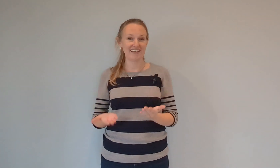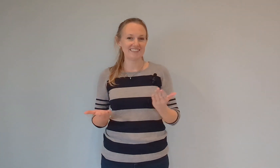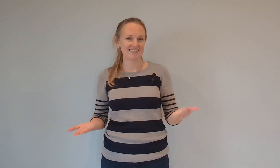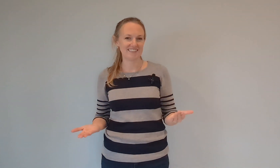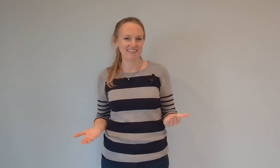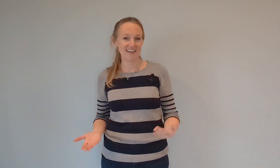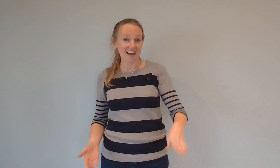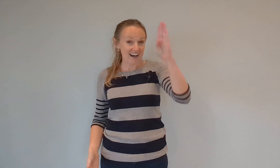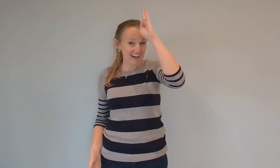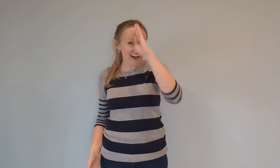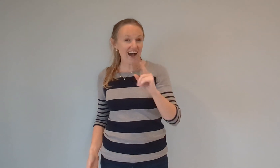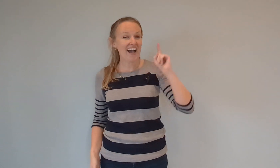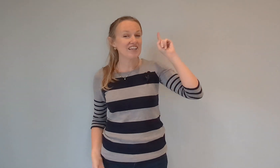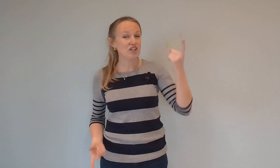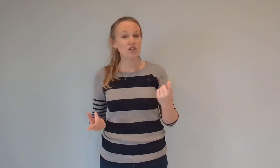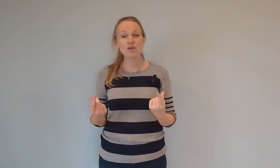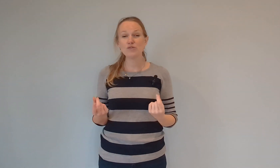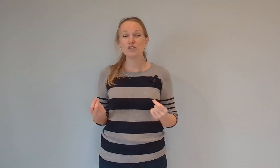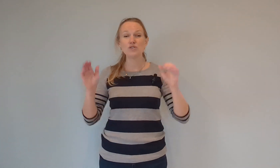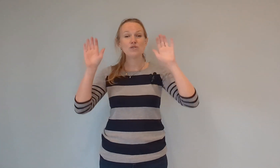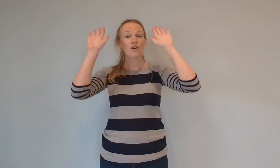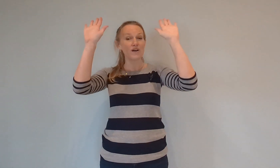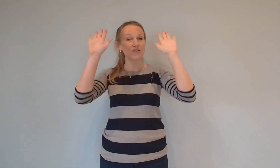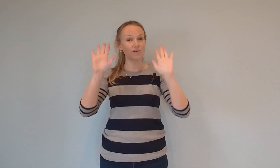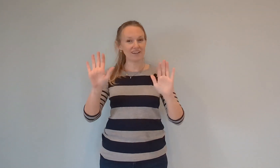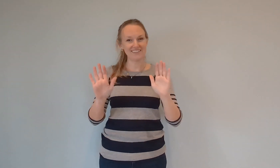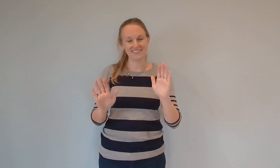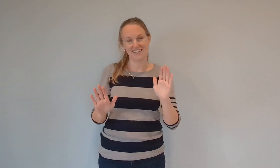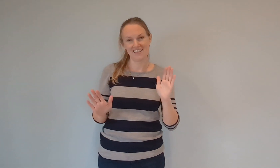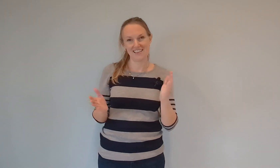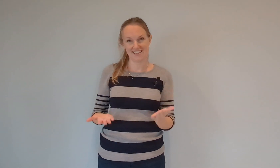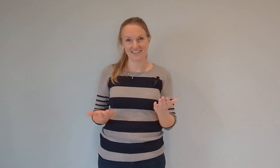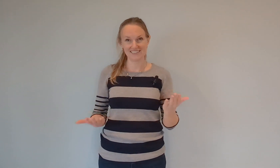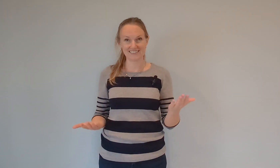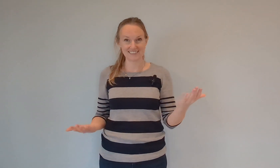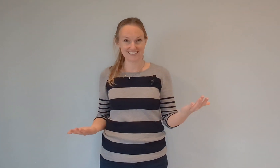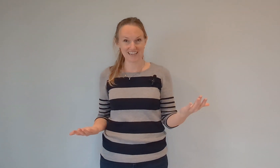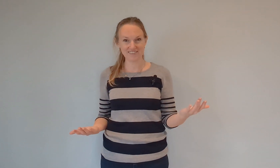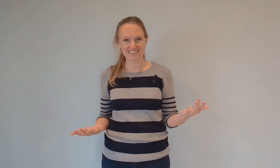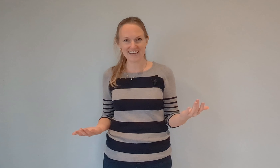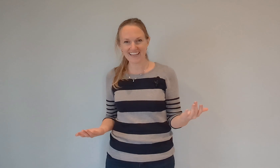things. God, you do a great things. And we'll try it